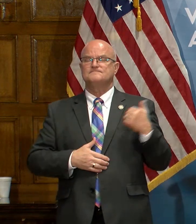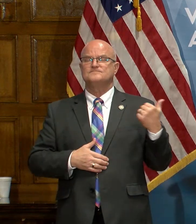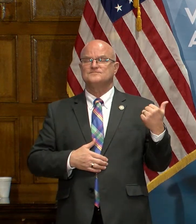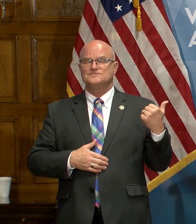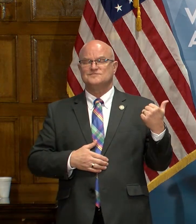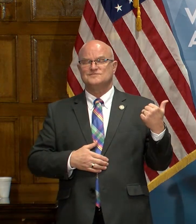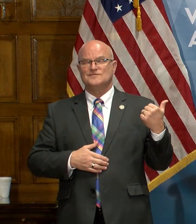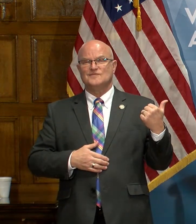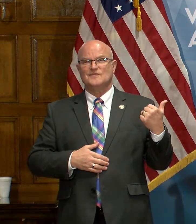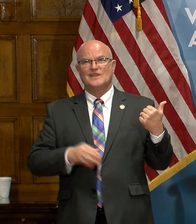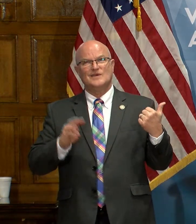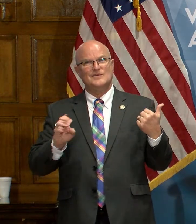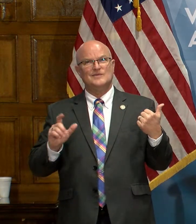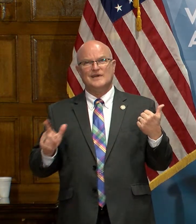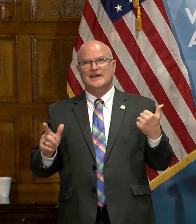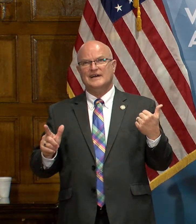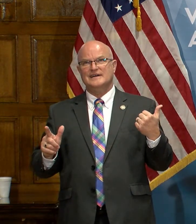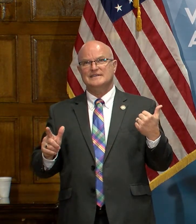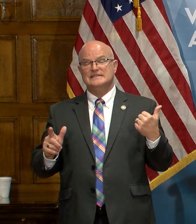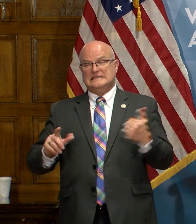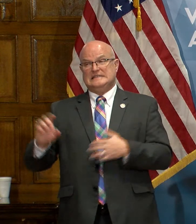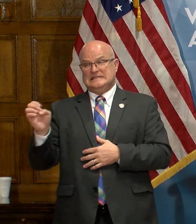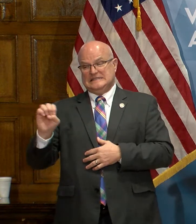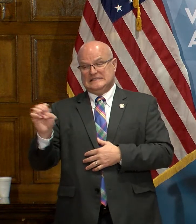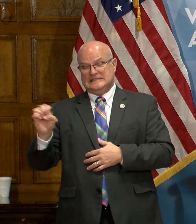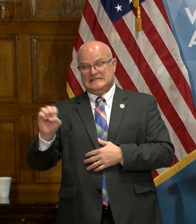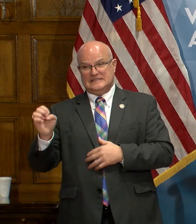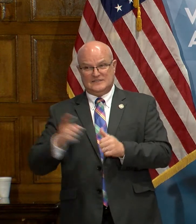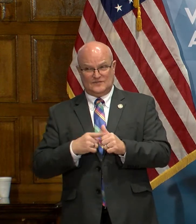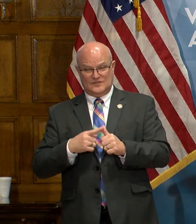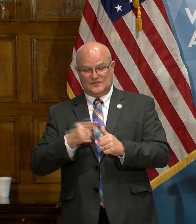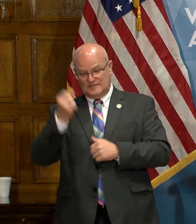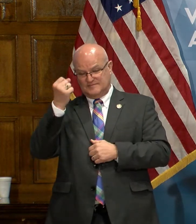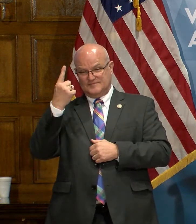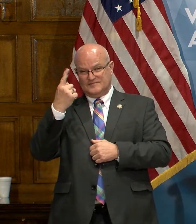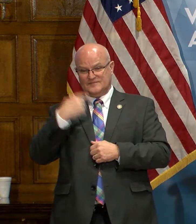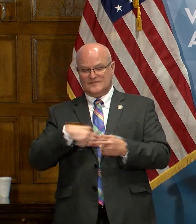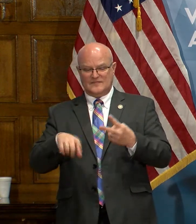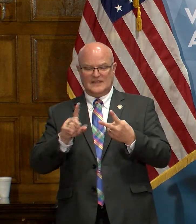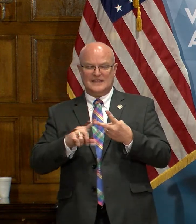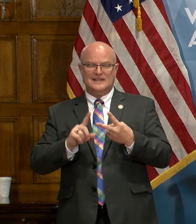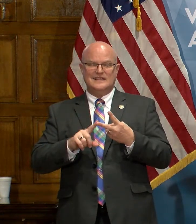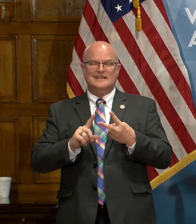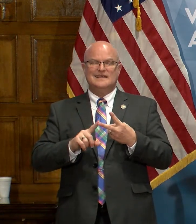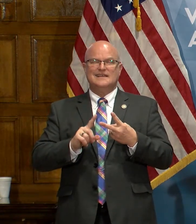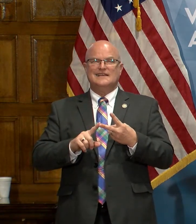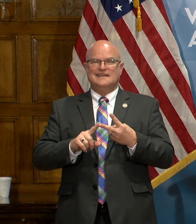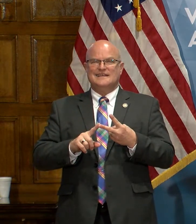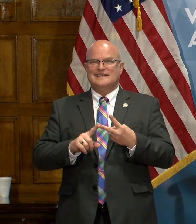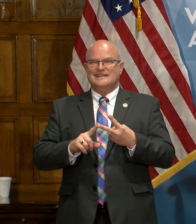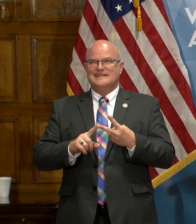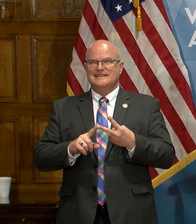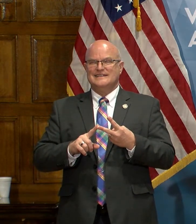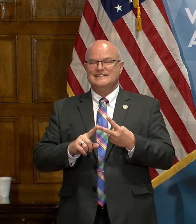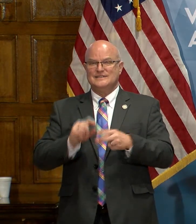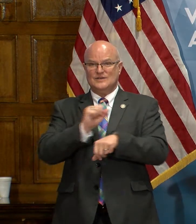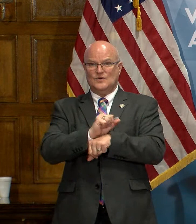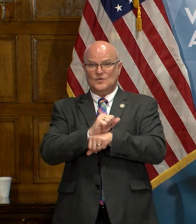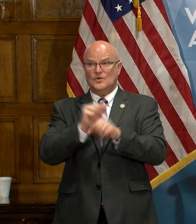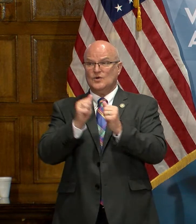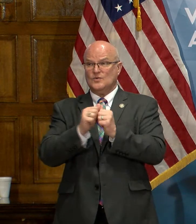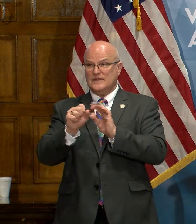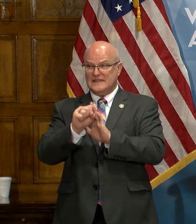Well, realize the urgency of it, first of all. Secondly, work with